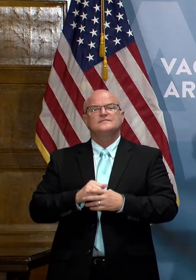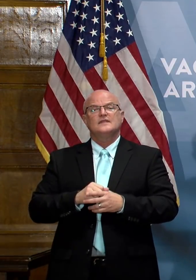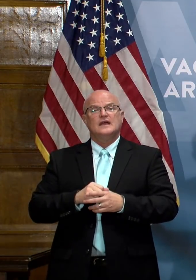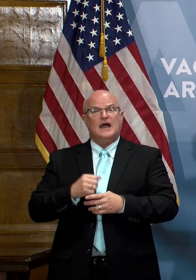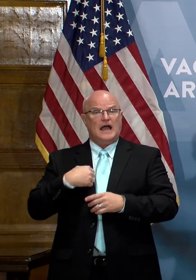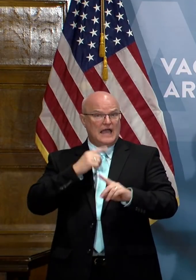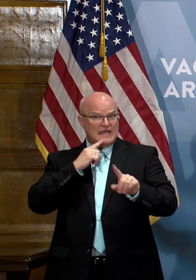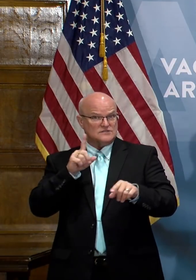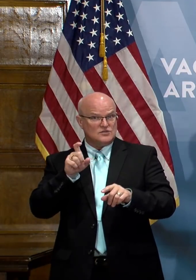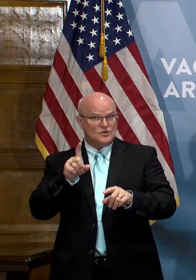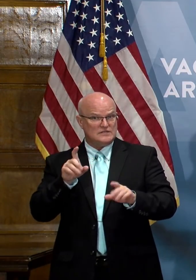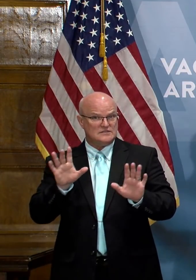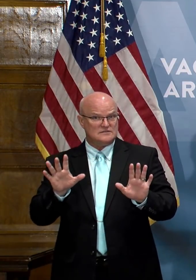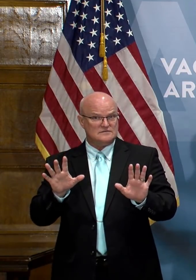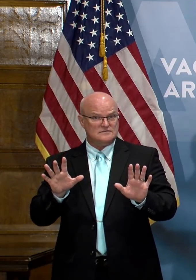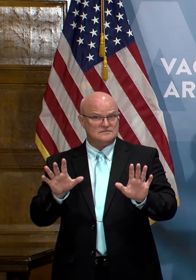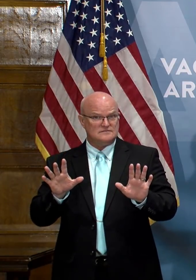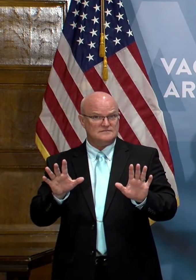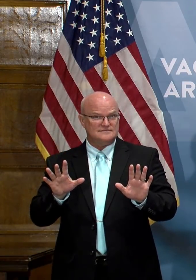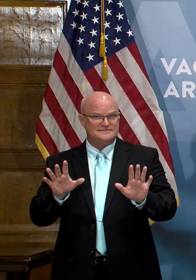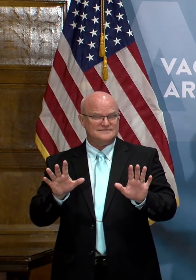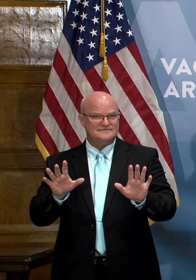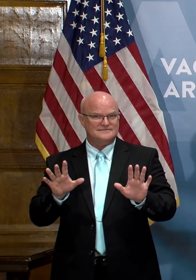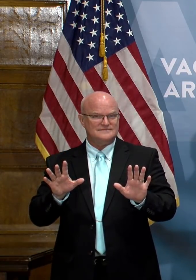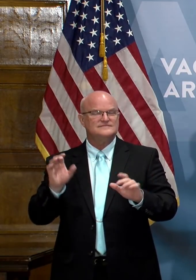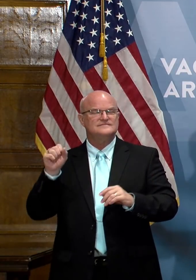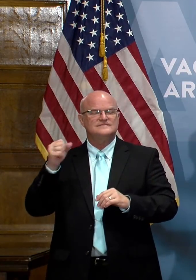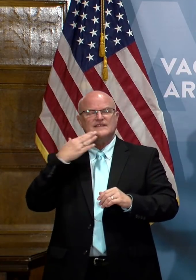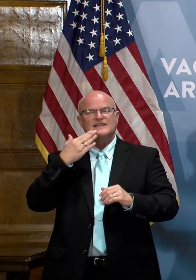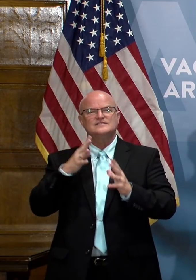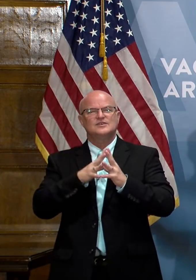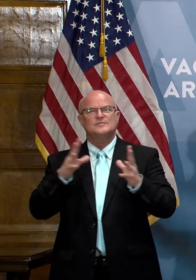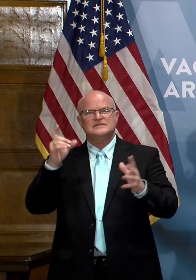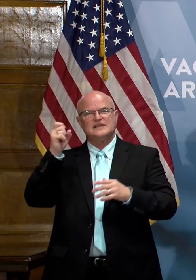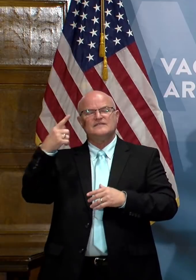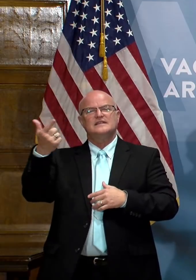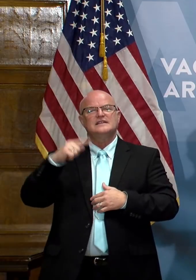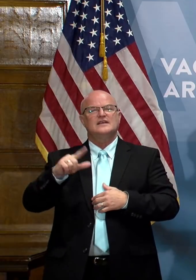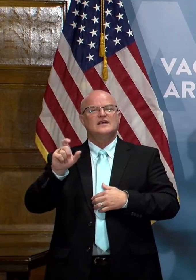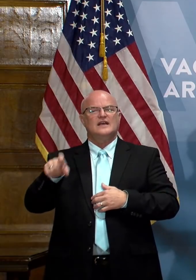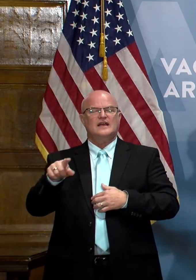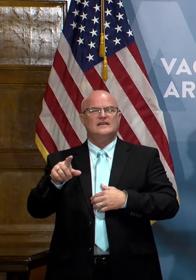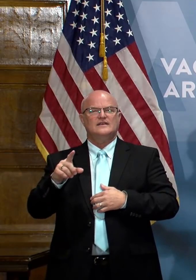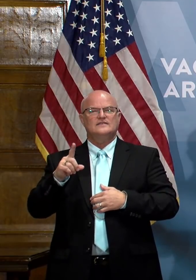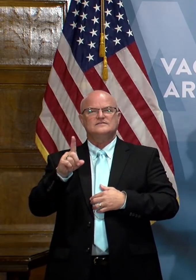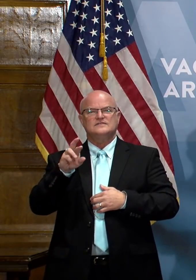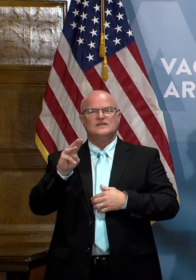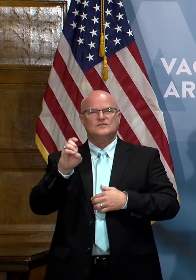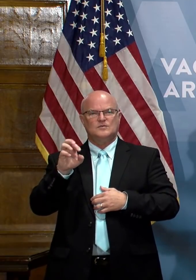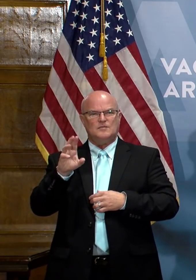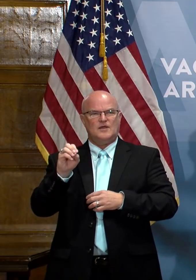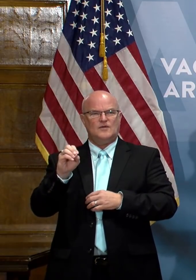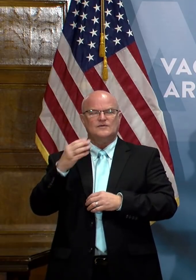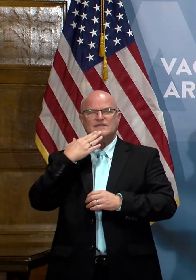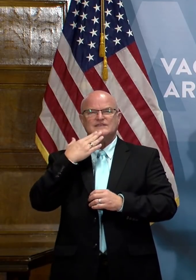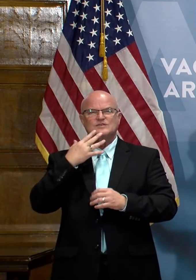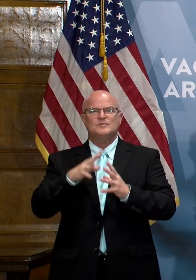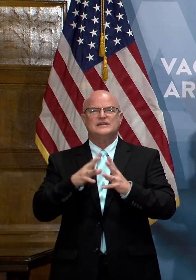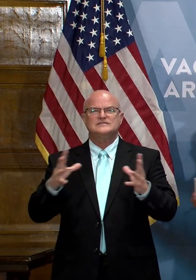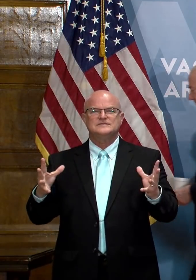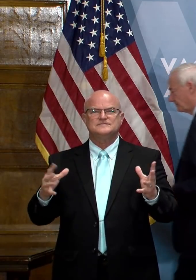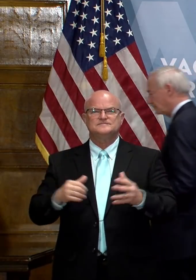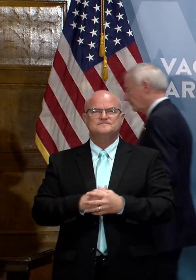Did I answer your question, Rhett? You did. Thank you so much, Governor. My last question is for Dr. Romero. Thank you so much.